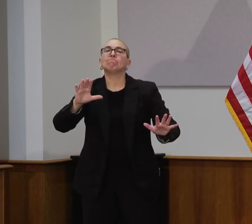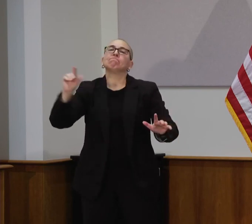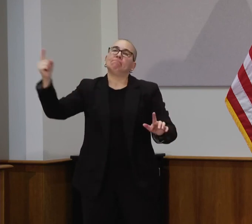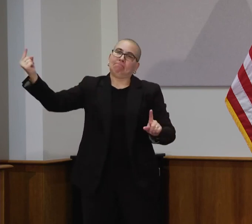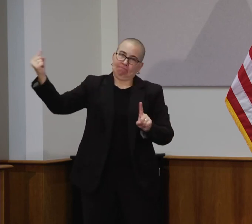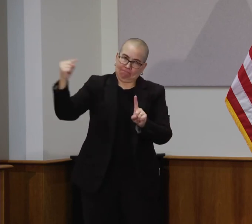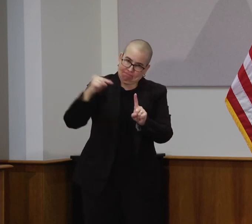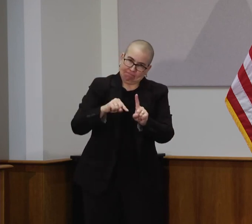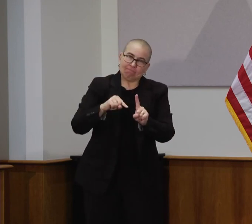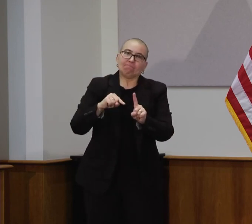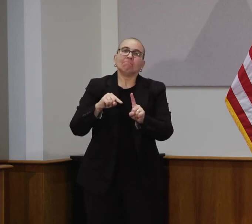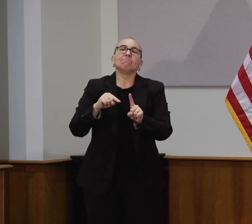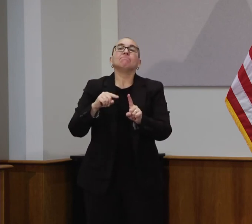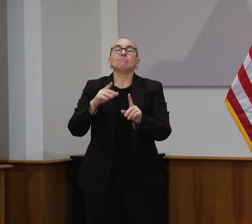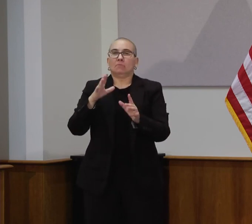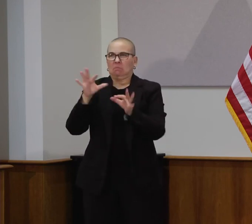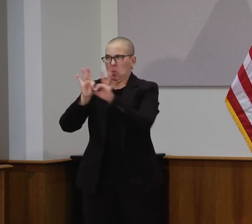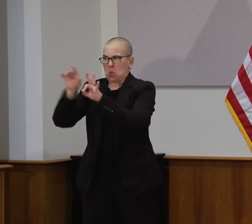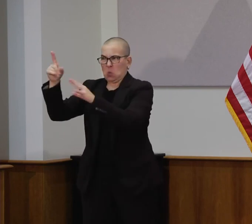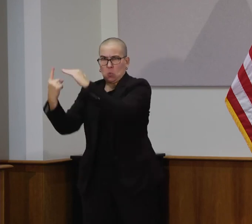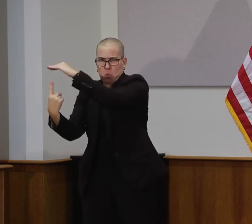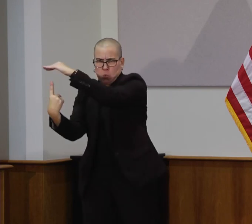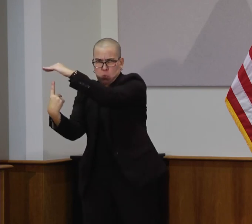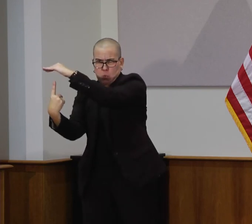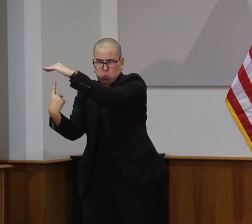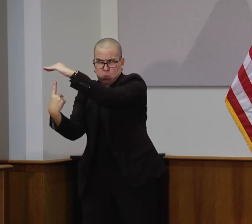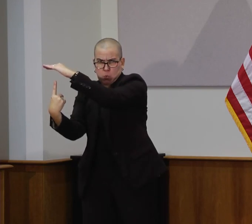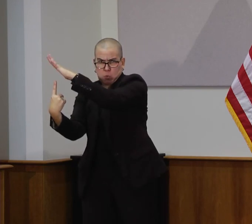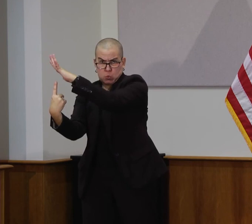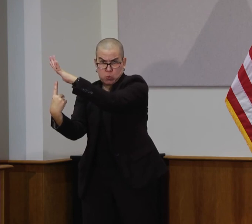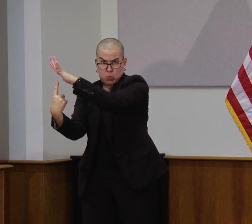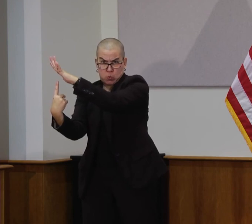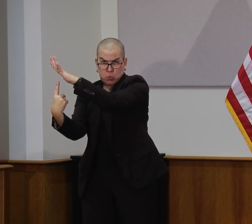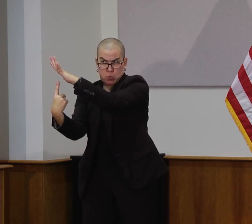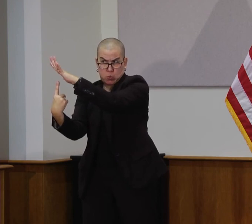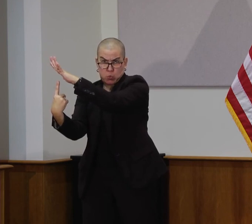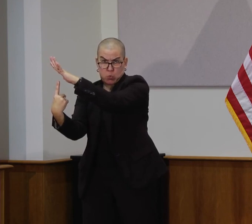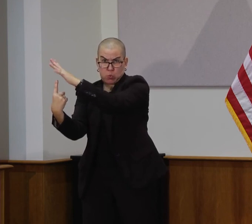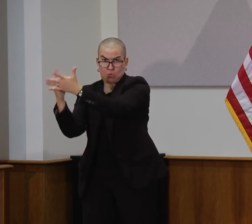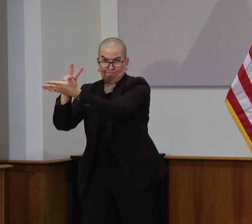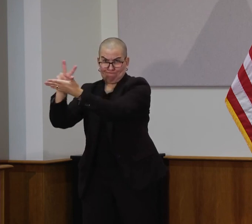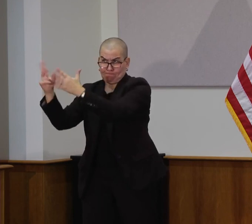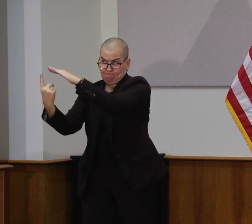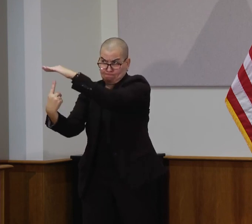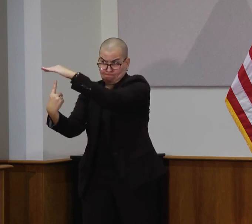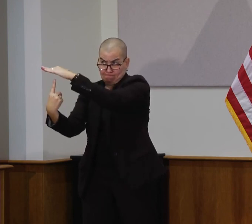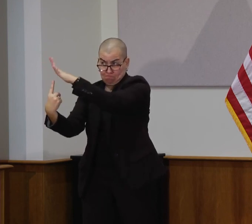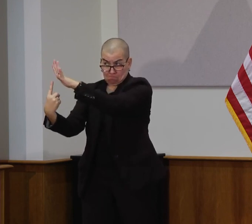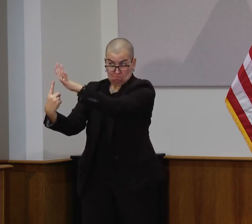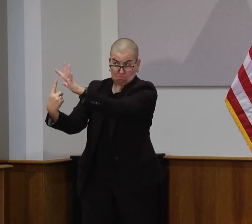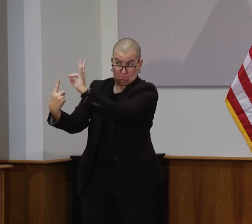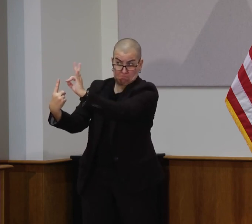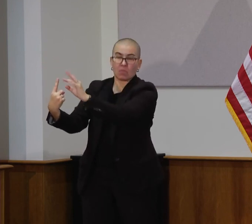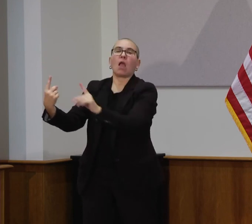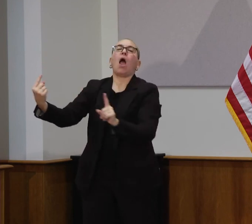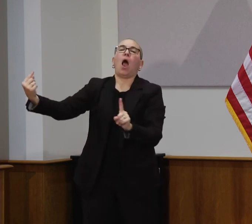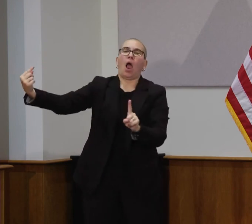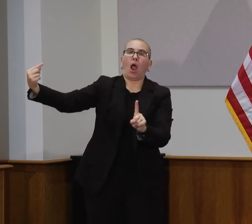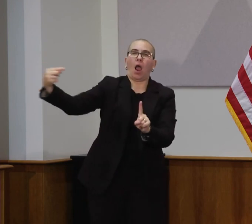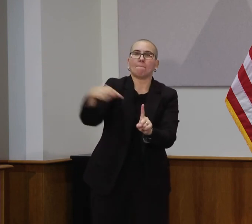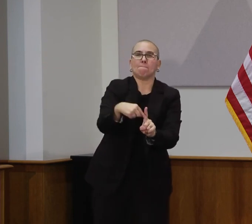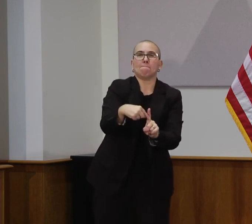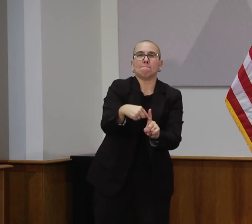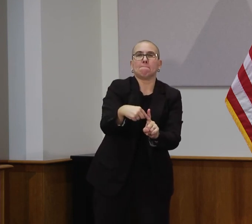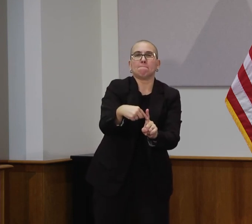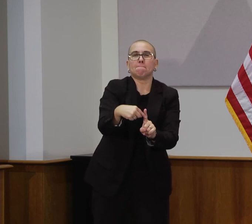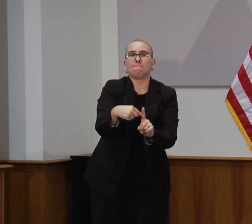you travel, it's important to lay low before you go. Please stay at home or in your dorm and interact only